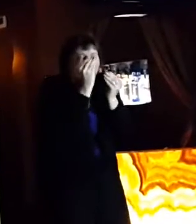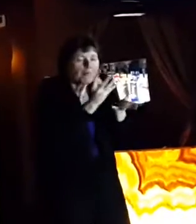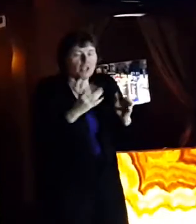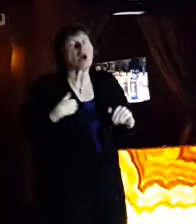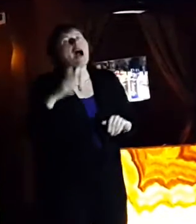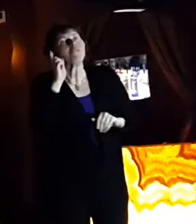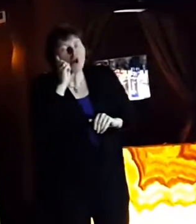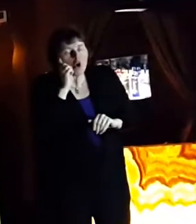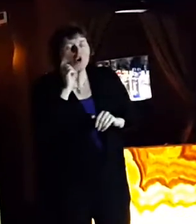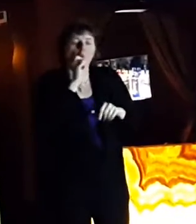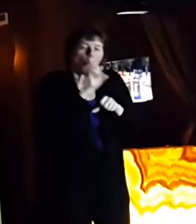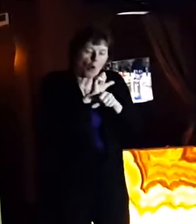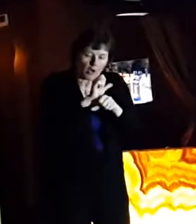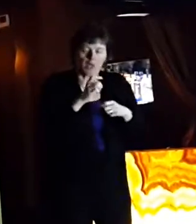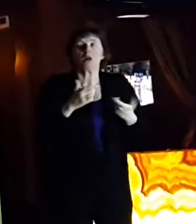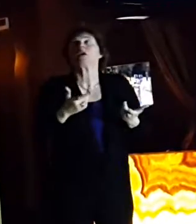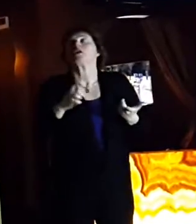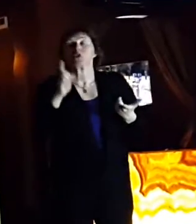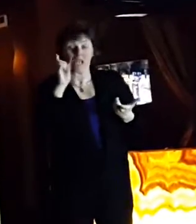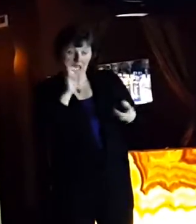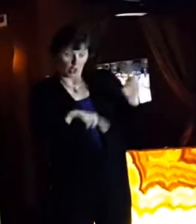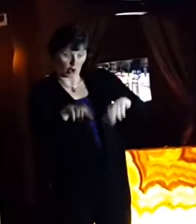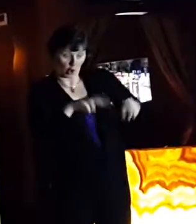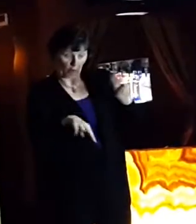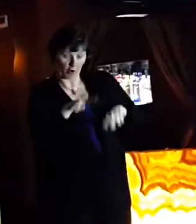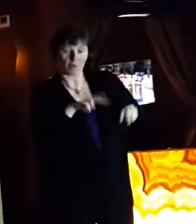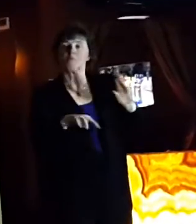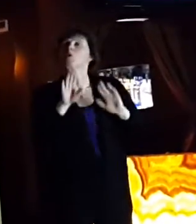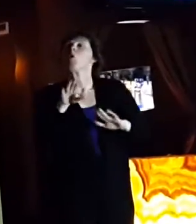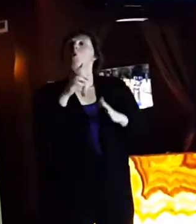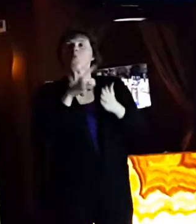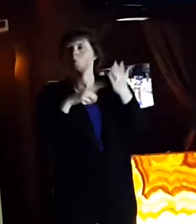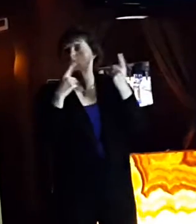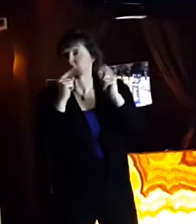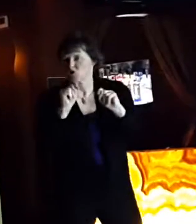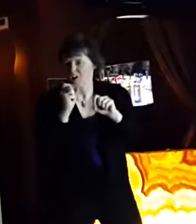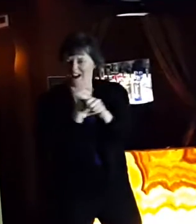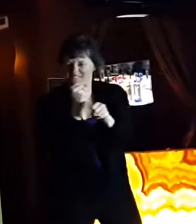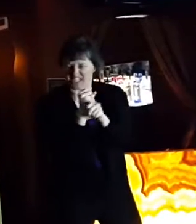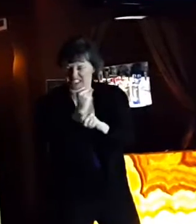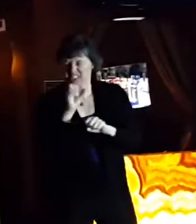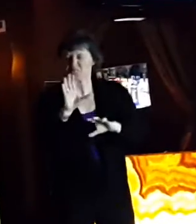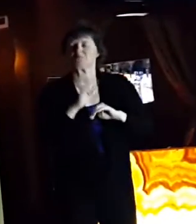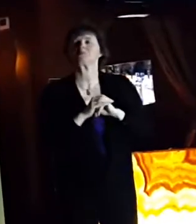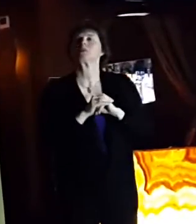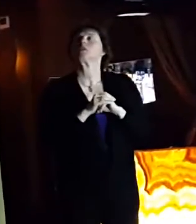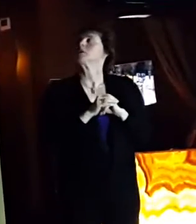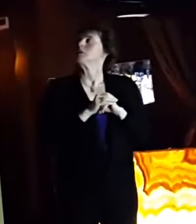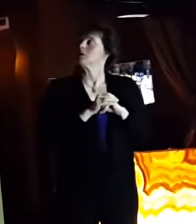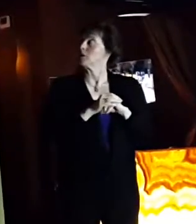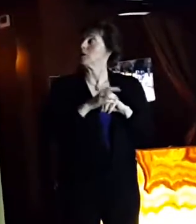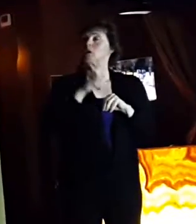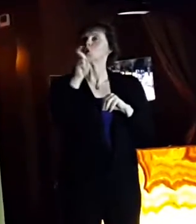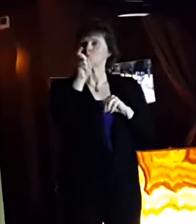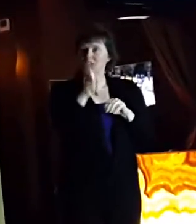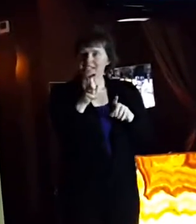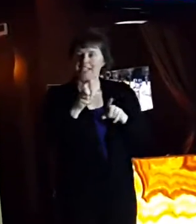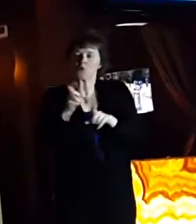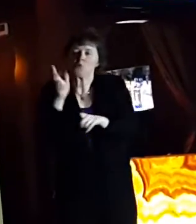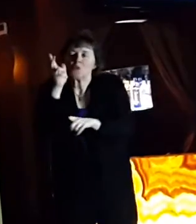it before. So after hearing it and looking at it, we go, okay, well, here's some things we can try. But really what it comes down to is you need to be able to listen